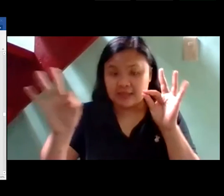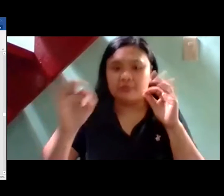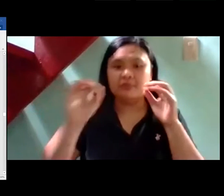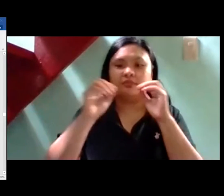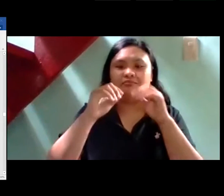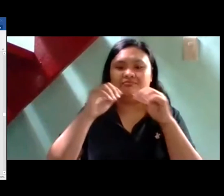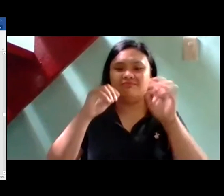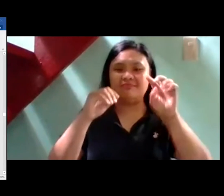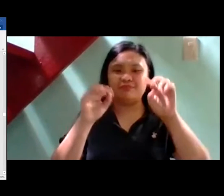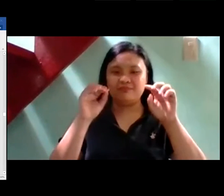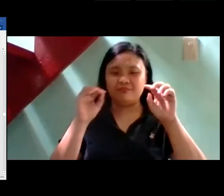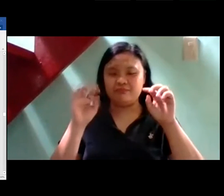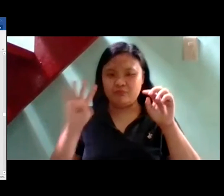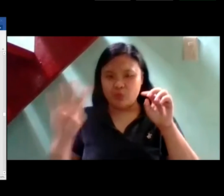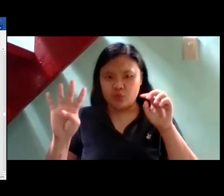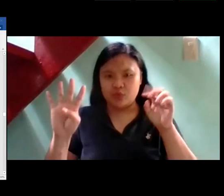we have the subject,